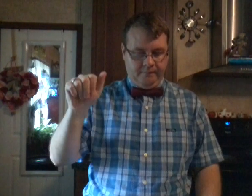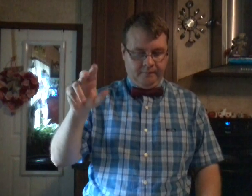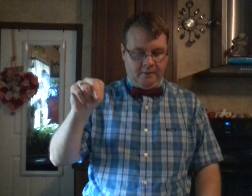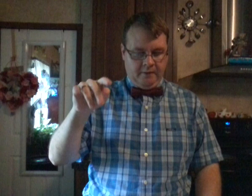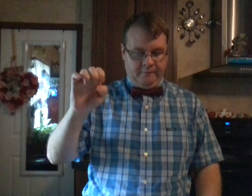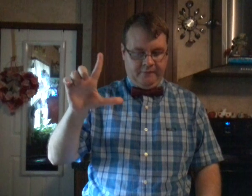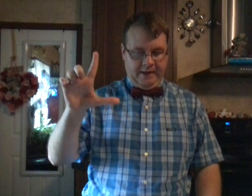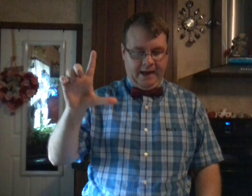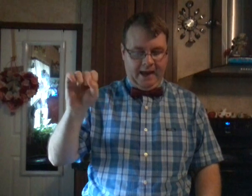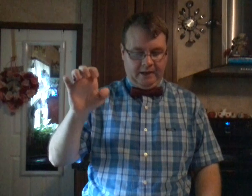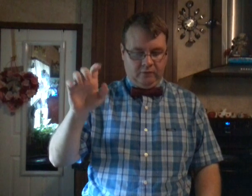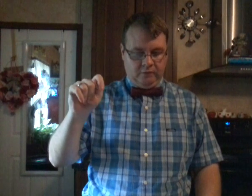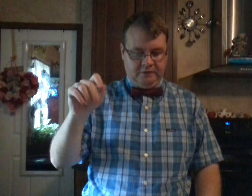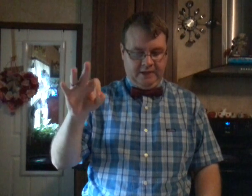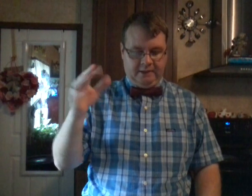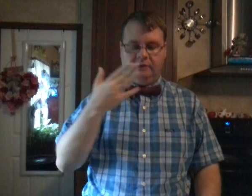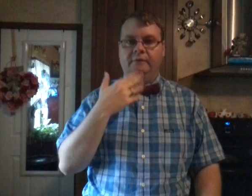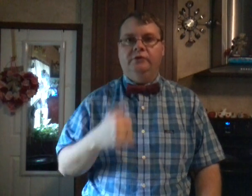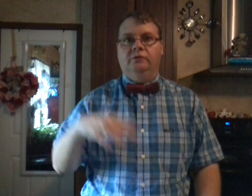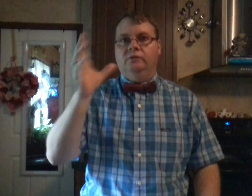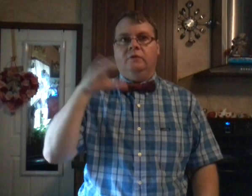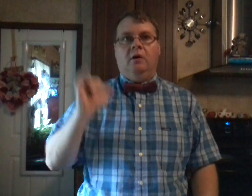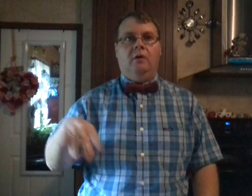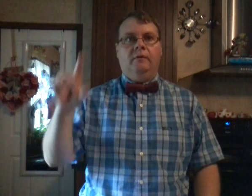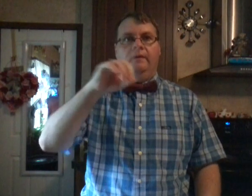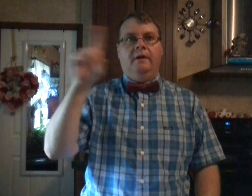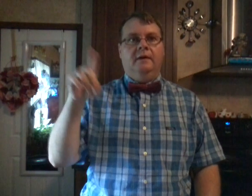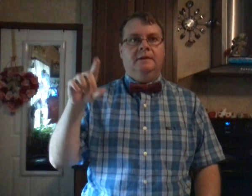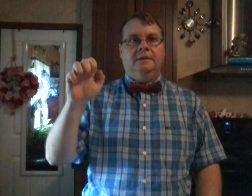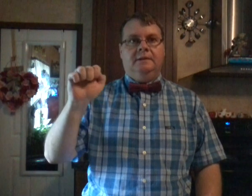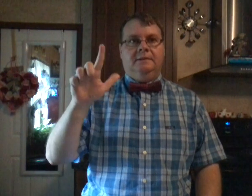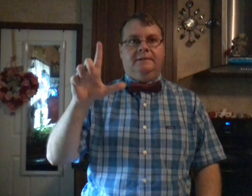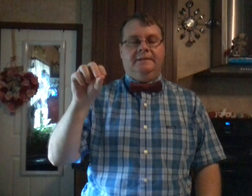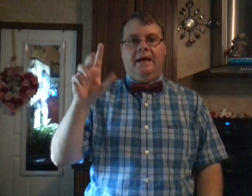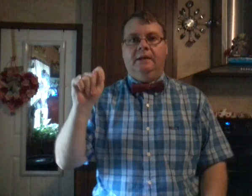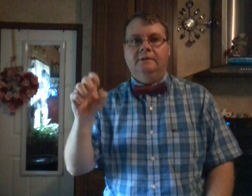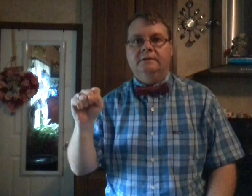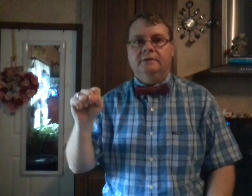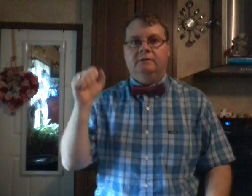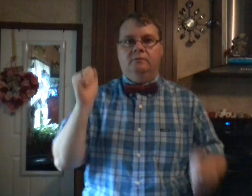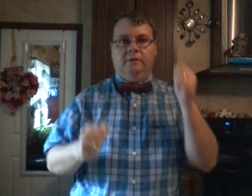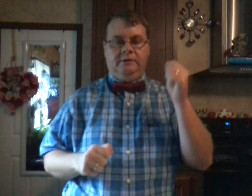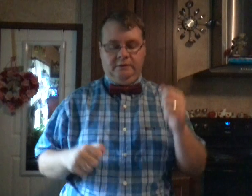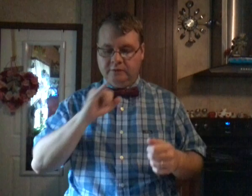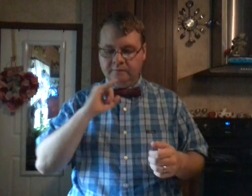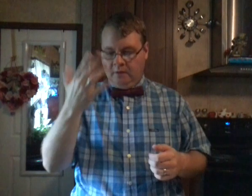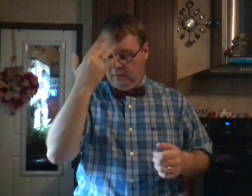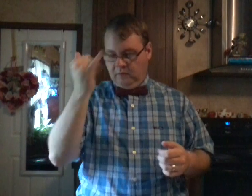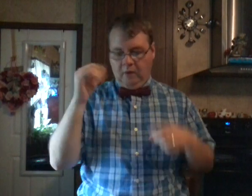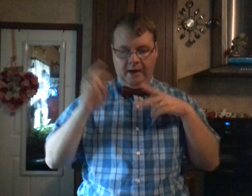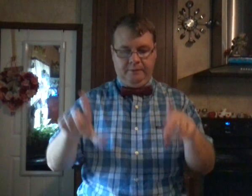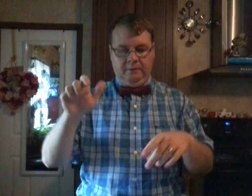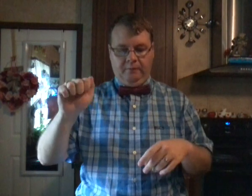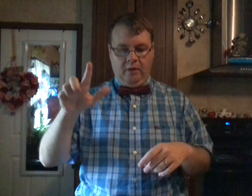fanatical sect of Jews called the Zealots which is why people